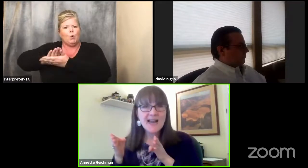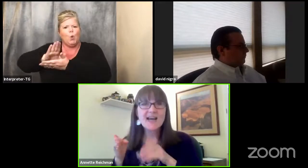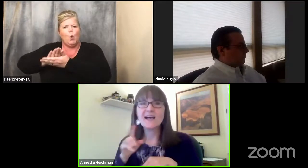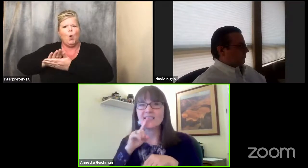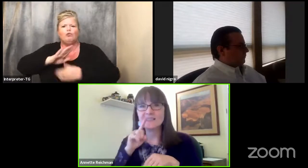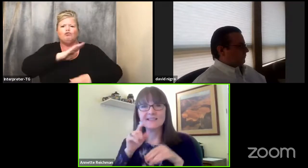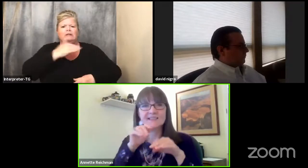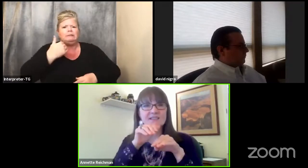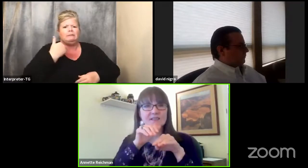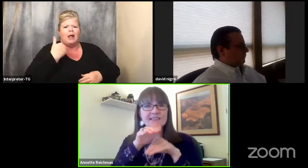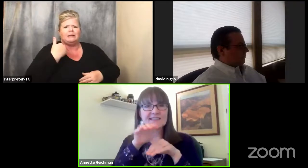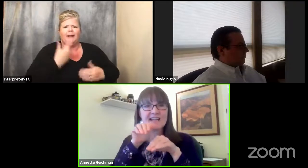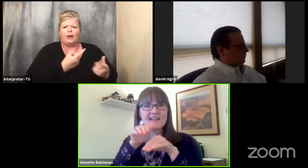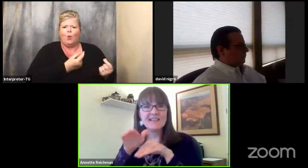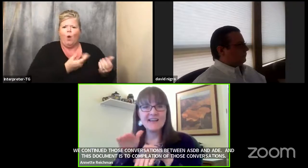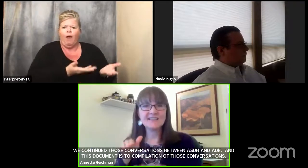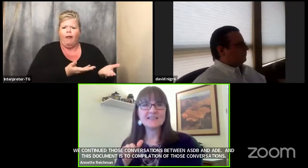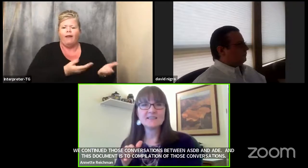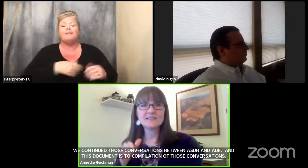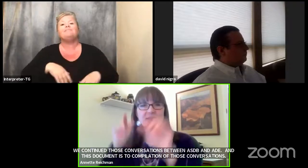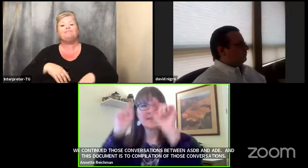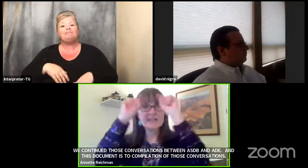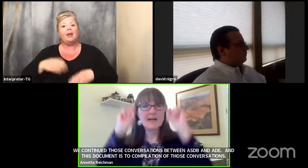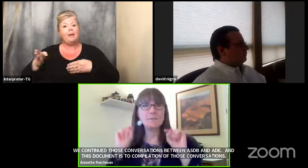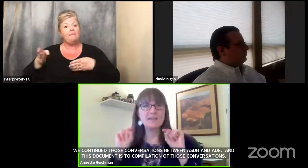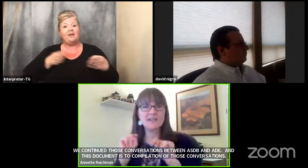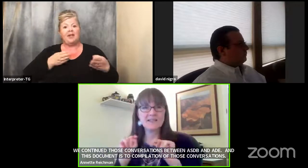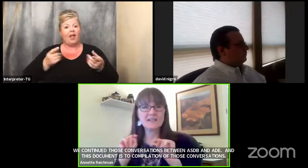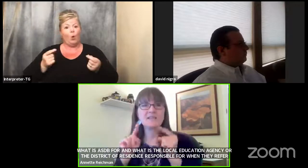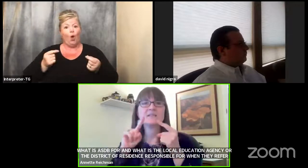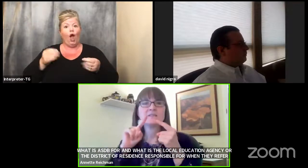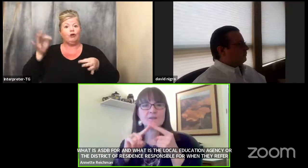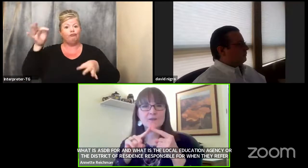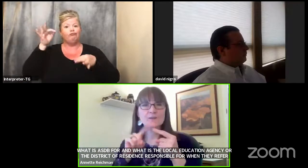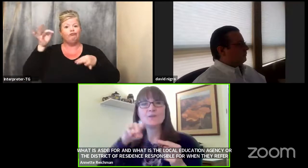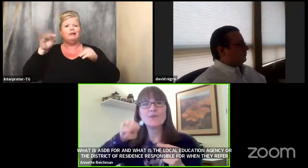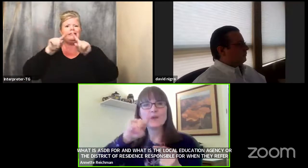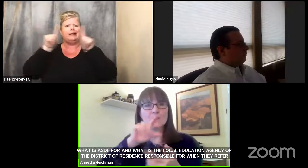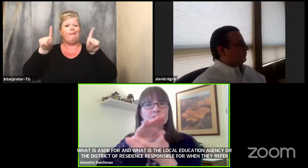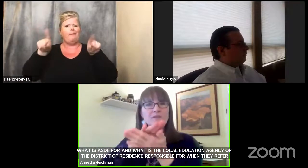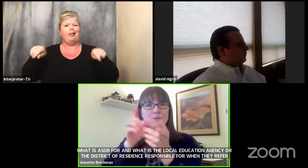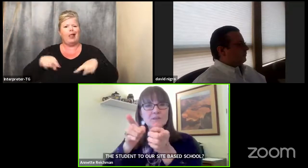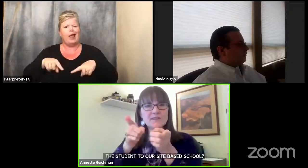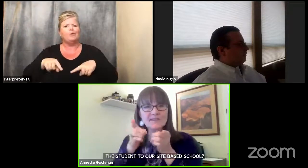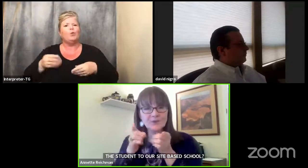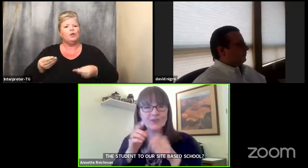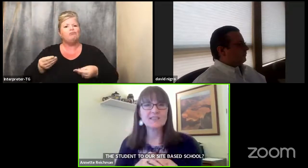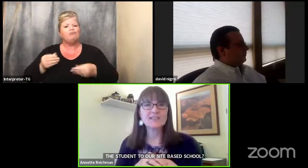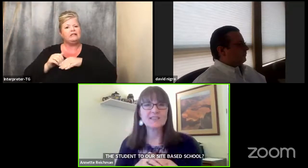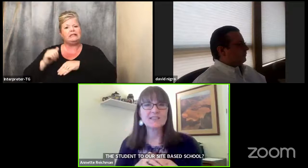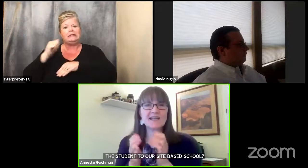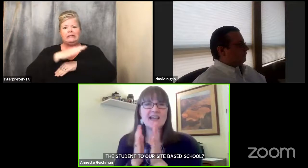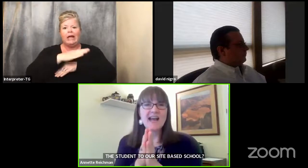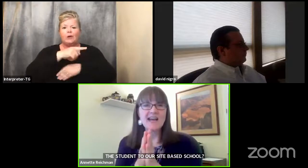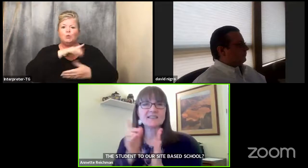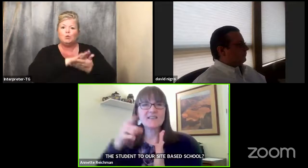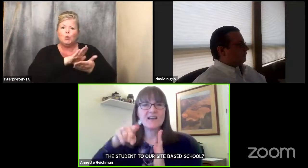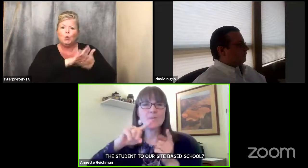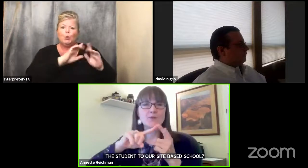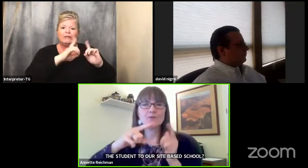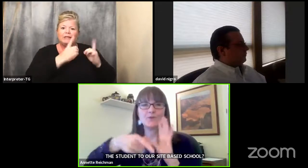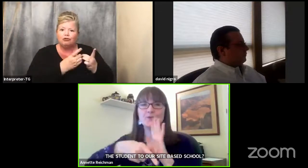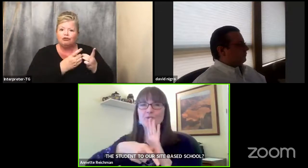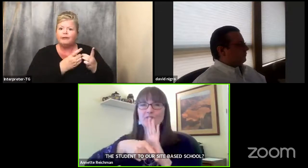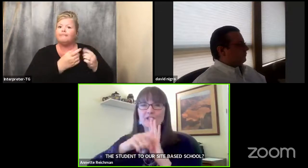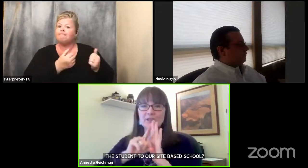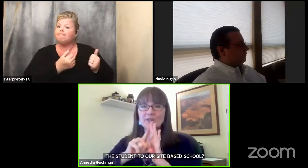Our plan is to send this template to those school districts and ask